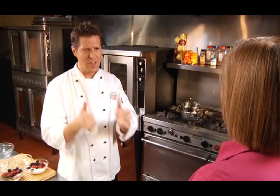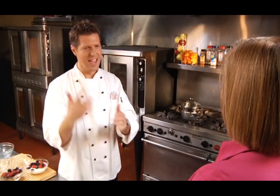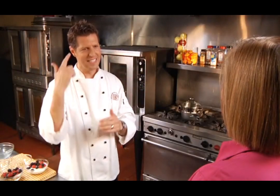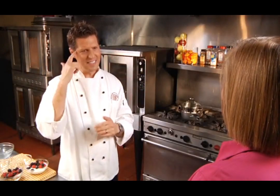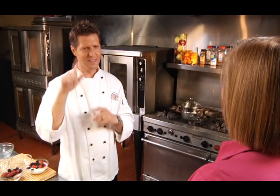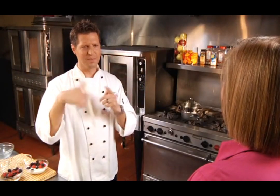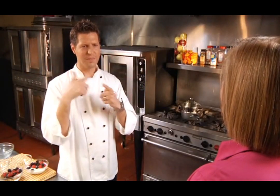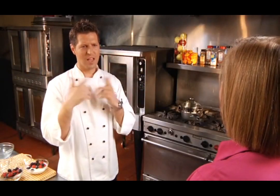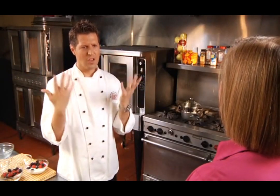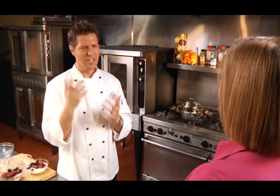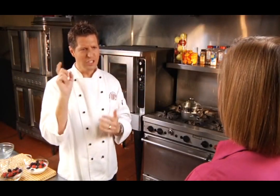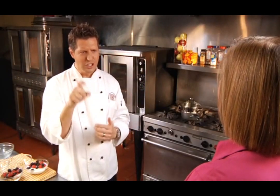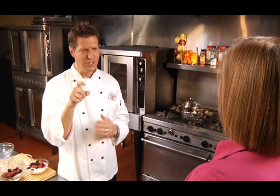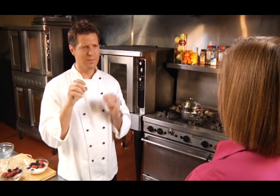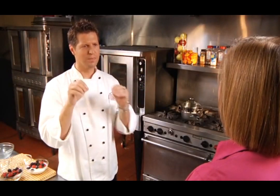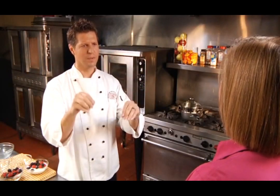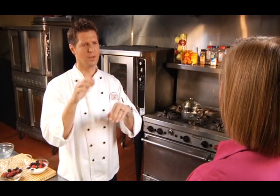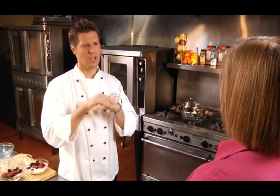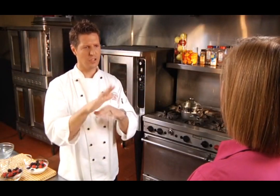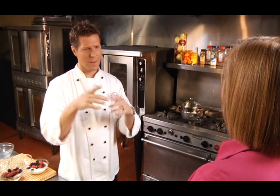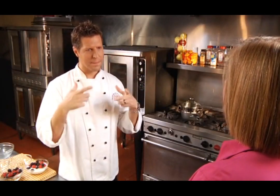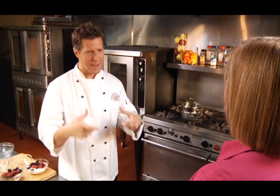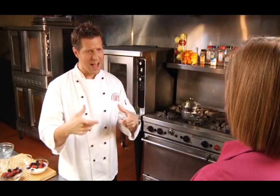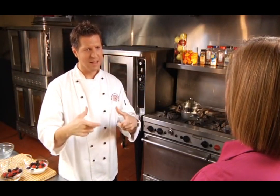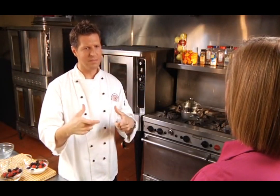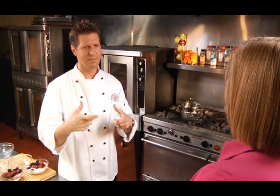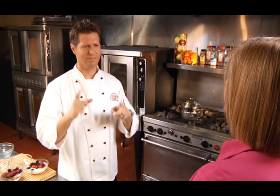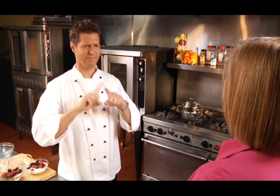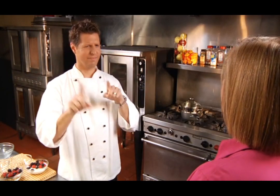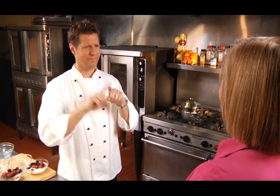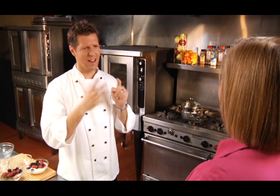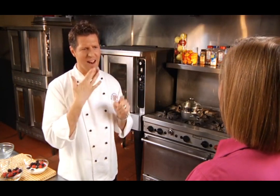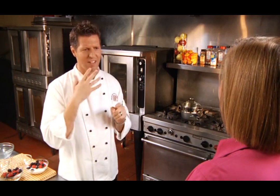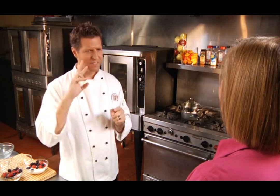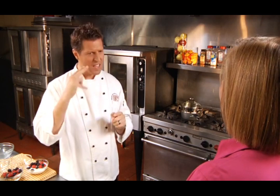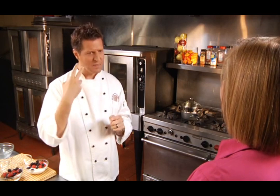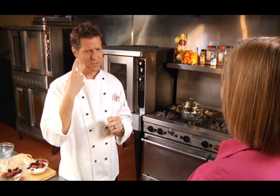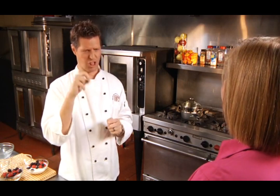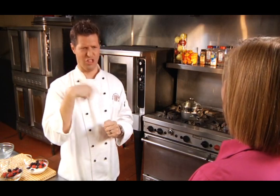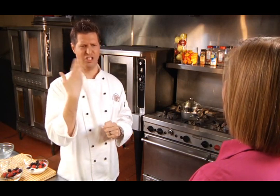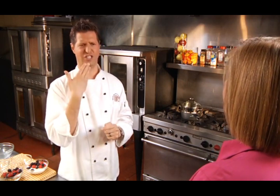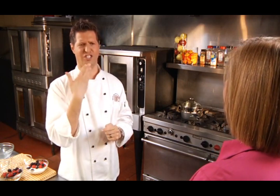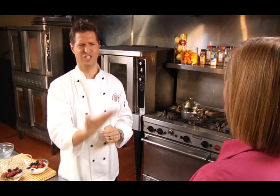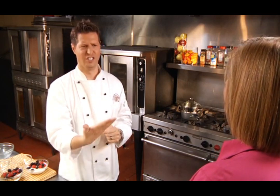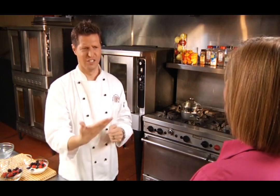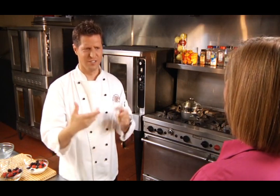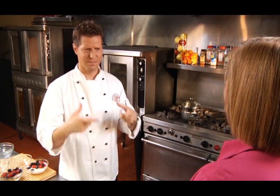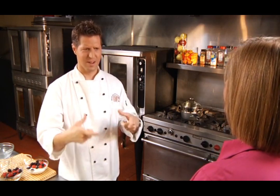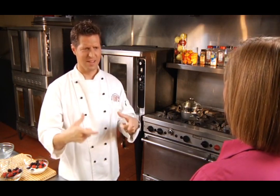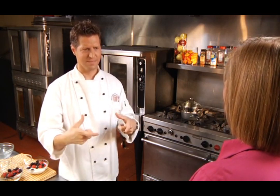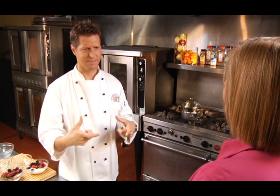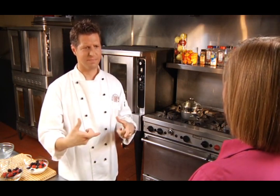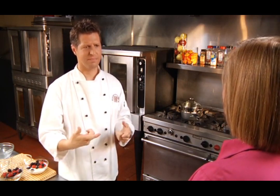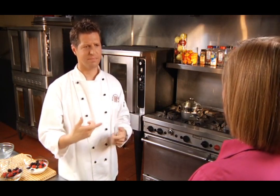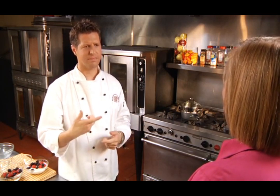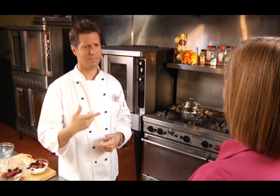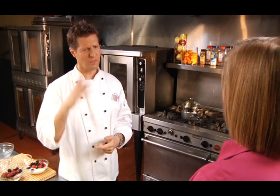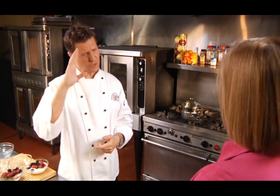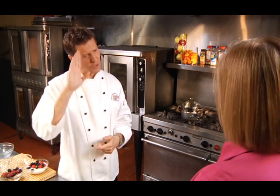That's a great way to think about what you are putting on your plate. All those different colored vegetables will certainly make the meal look terrific.